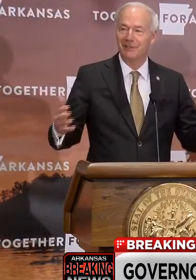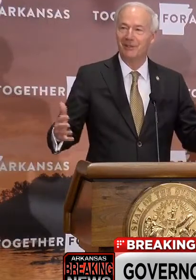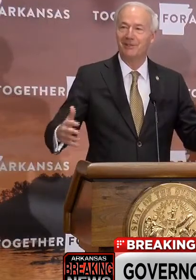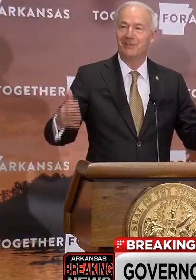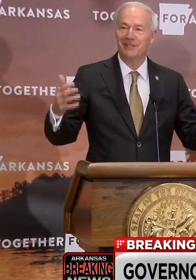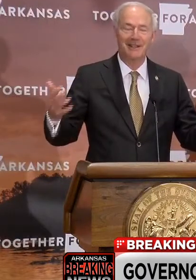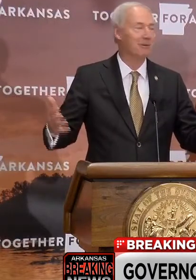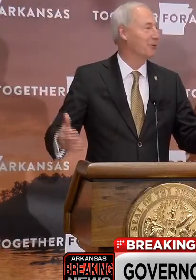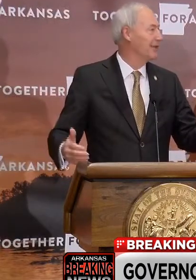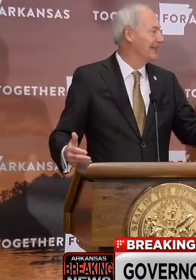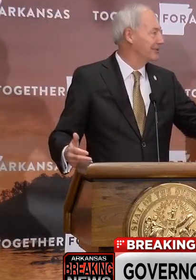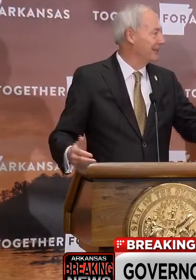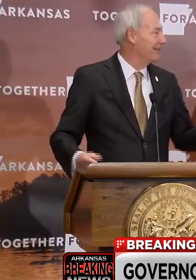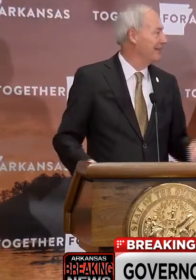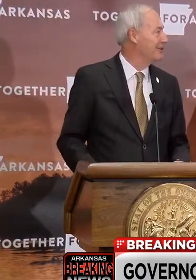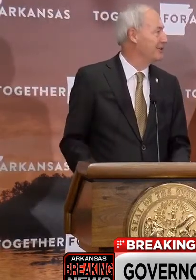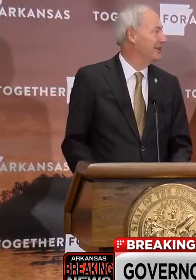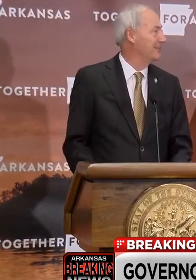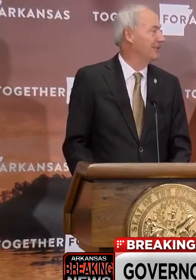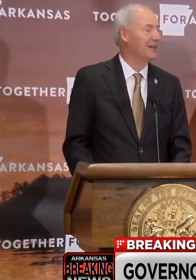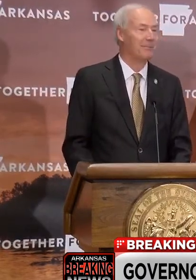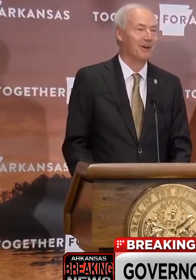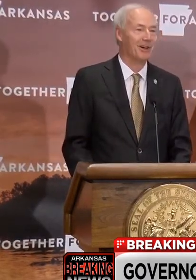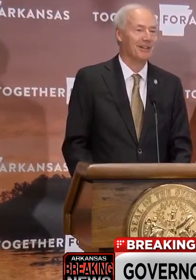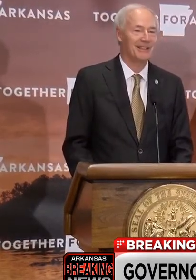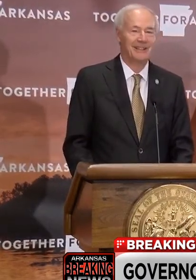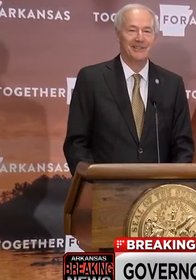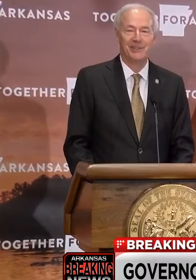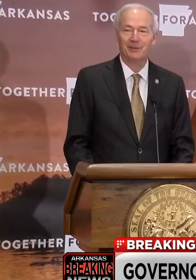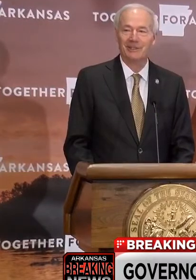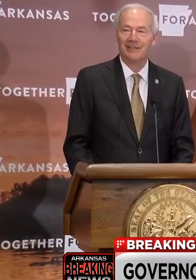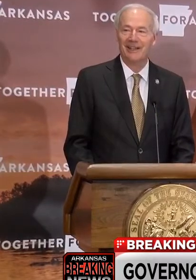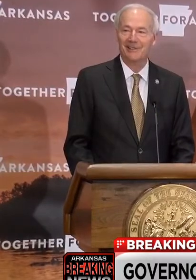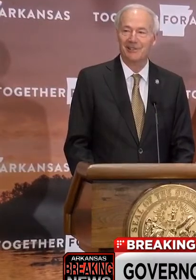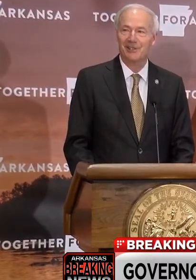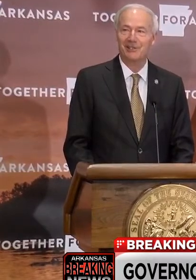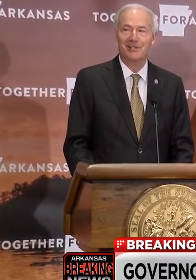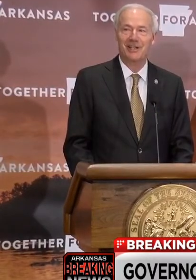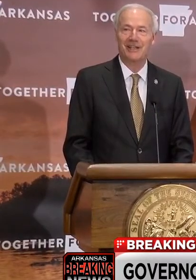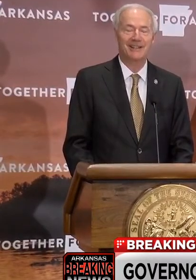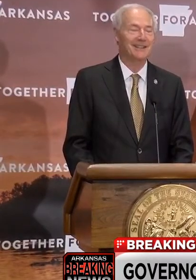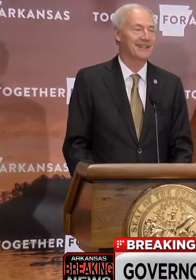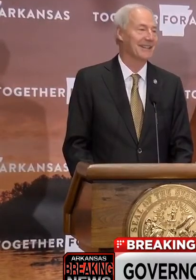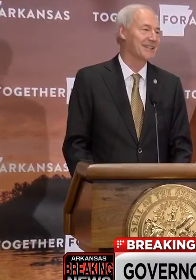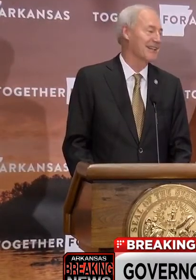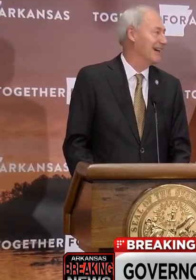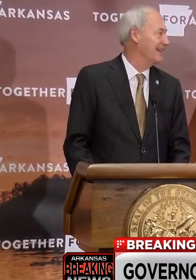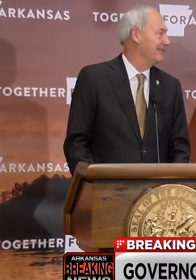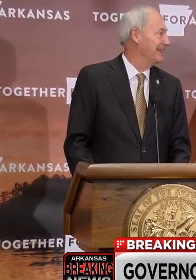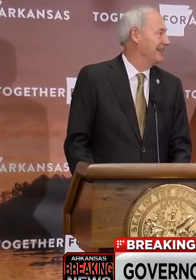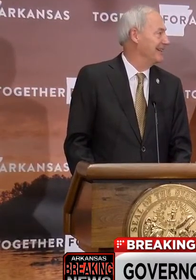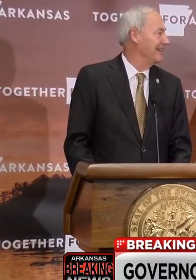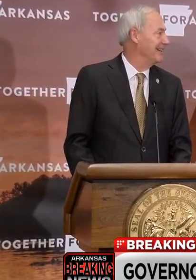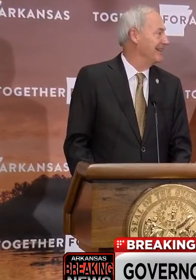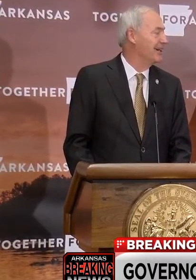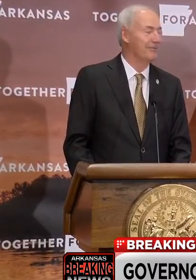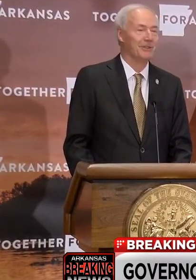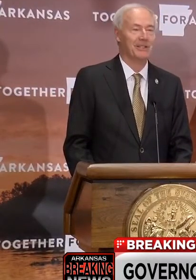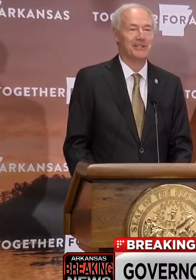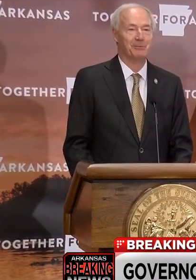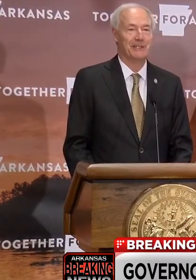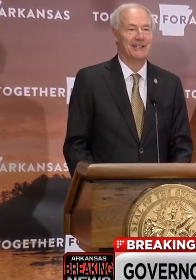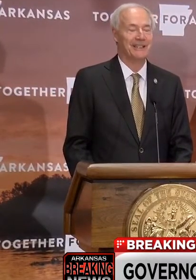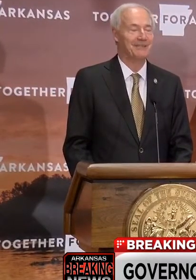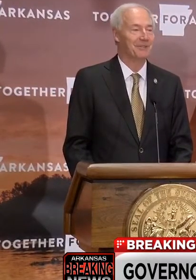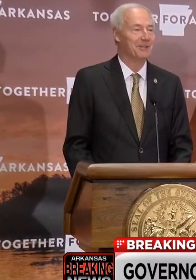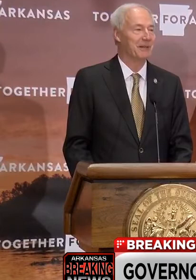for adults and everyone. That's great leadership on their part, showing how serious they're taking it, and that's the kind of